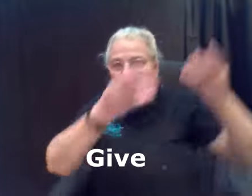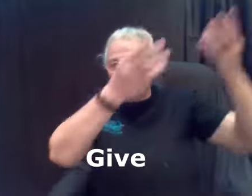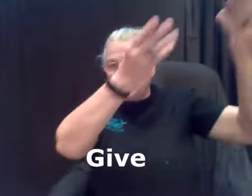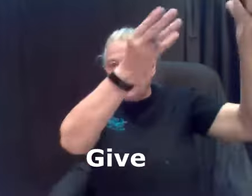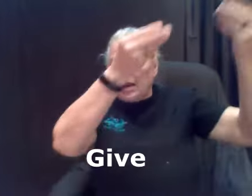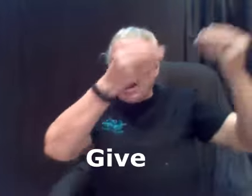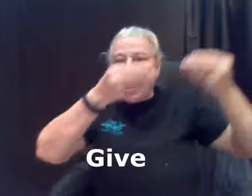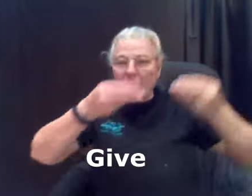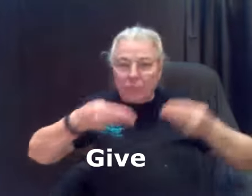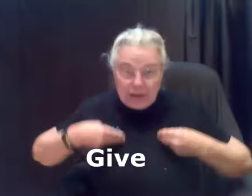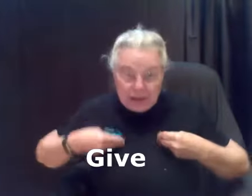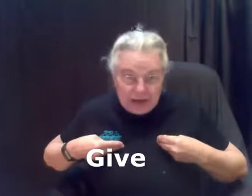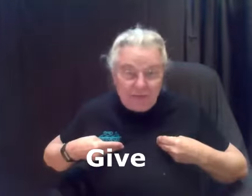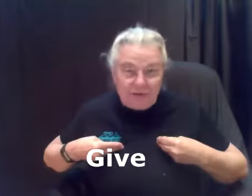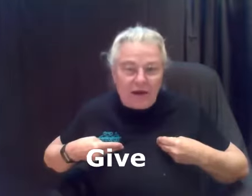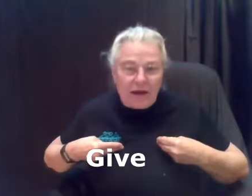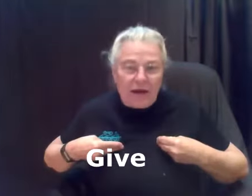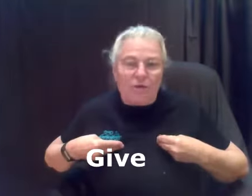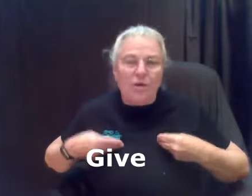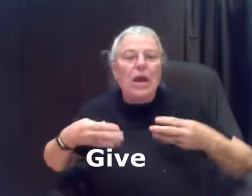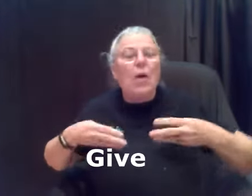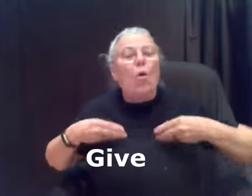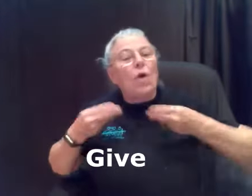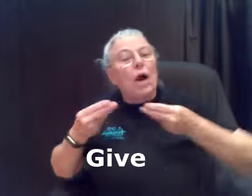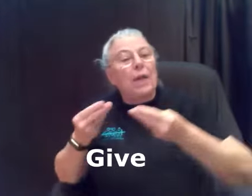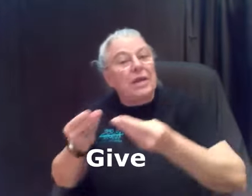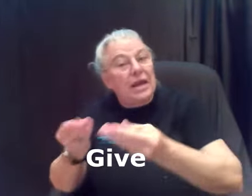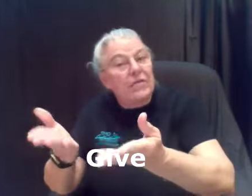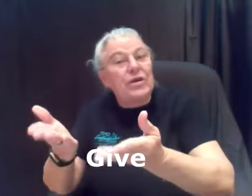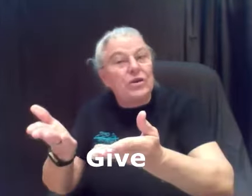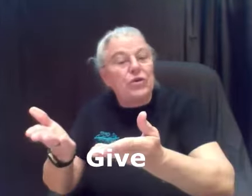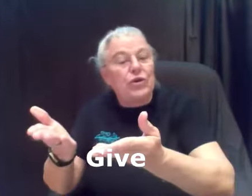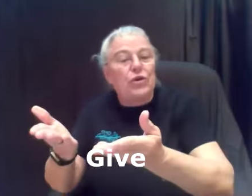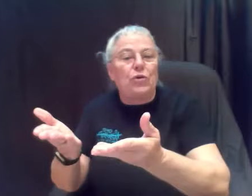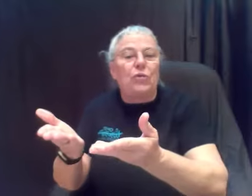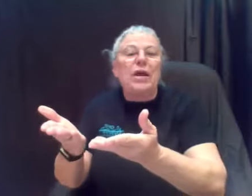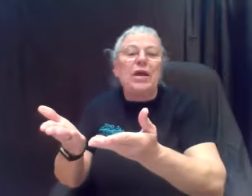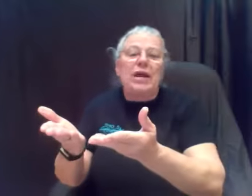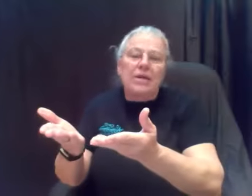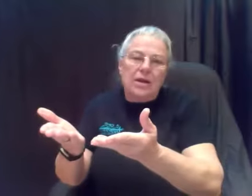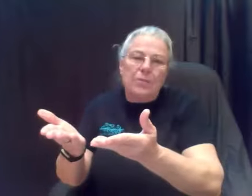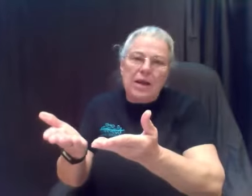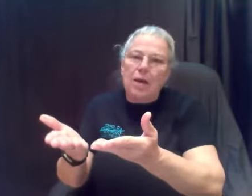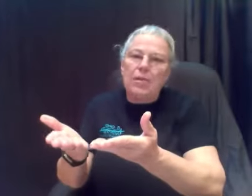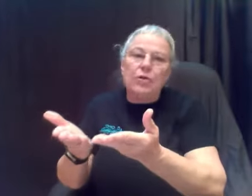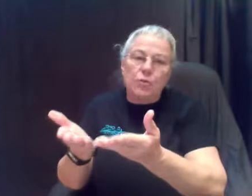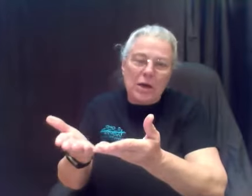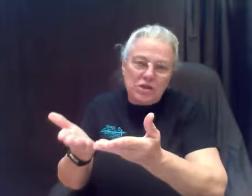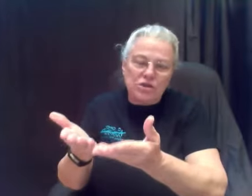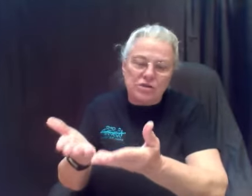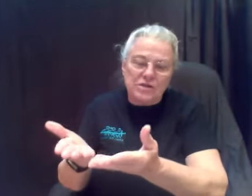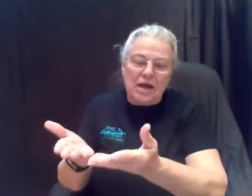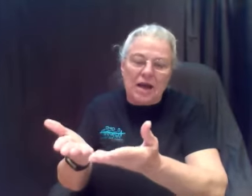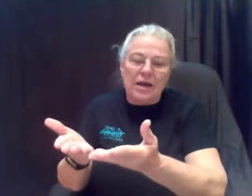to me, I've been given here, or I'm giving it to you, it can become a directional sign in